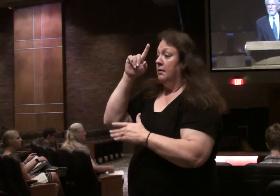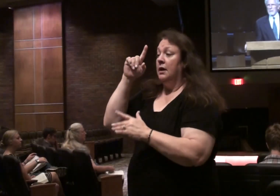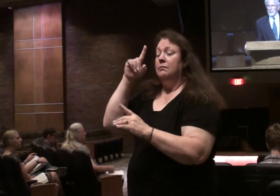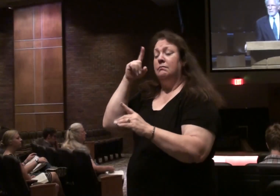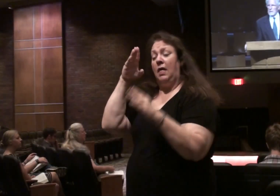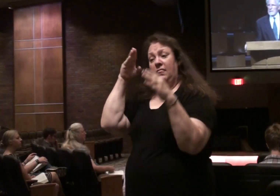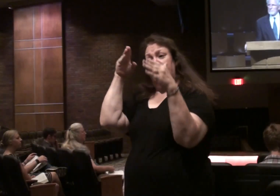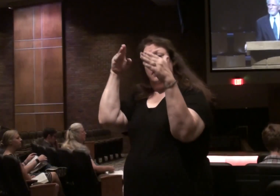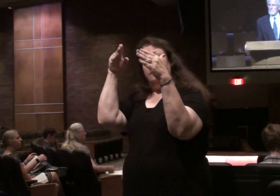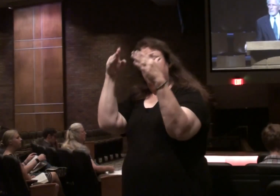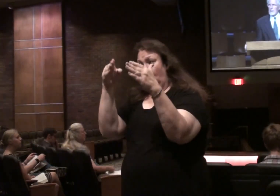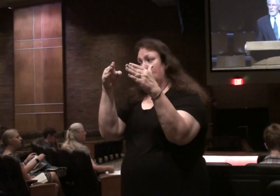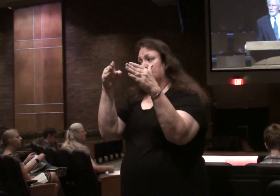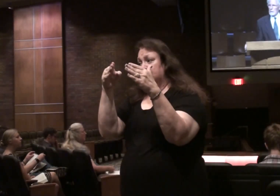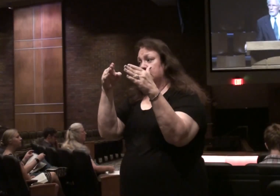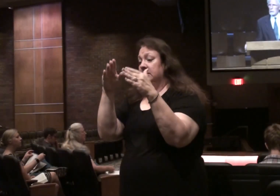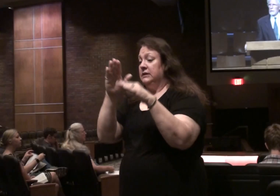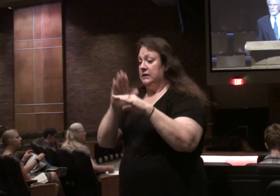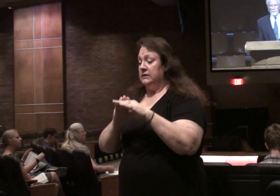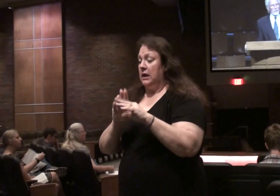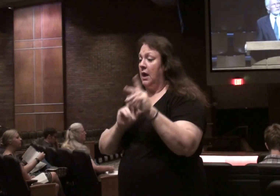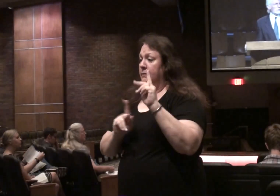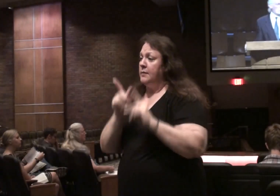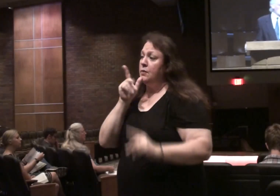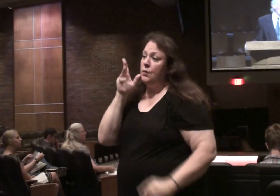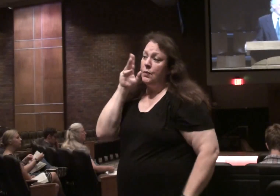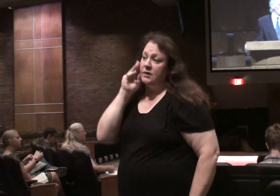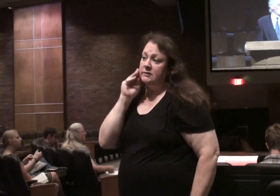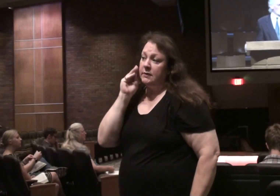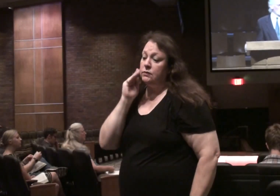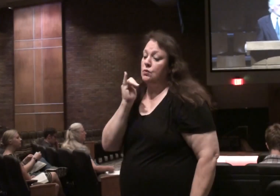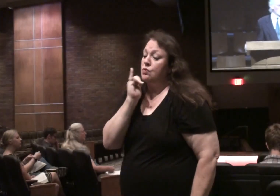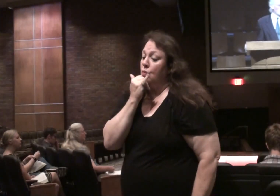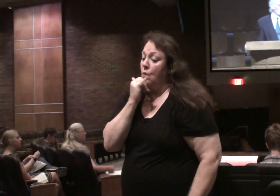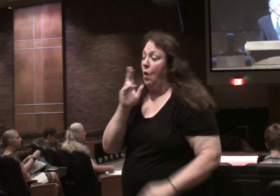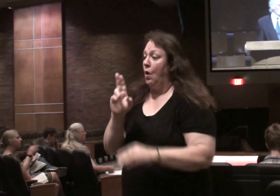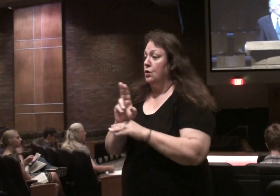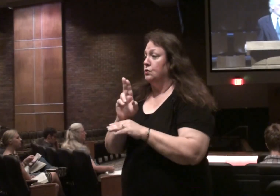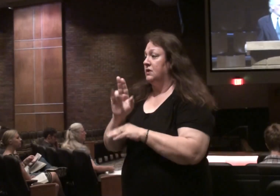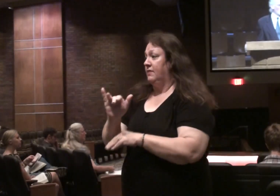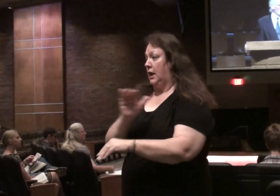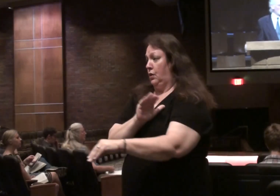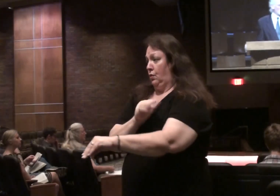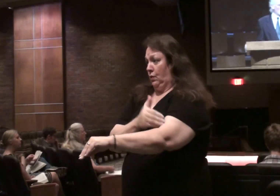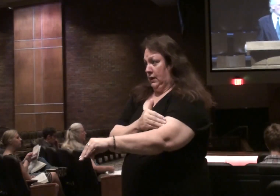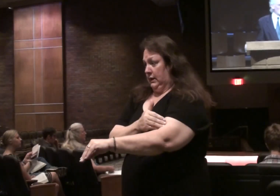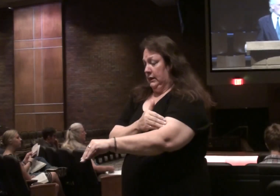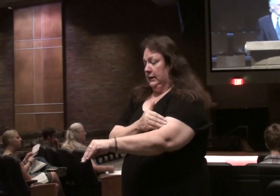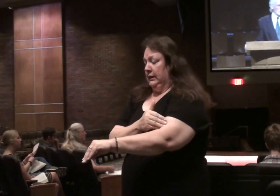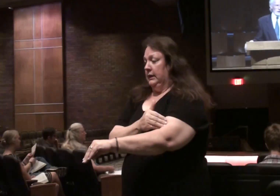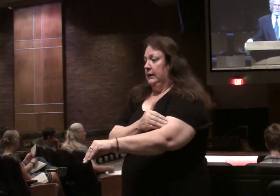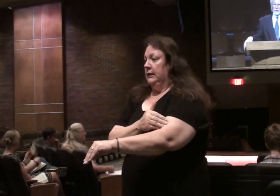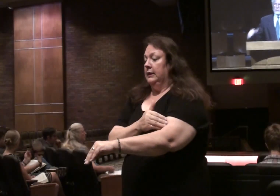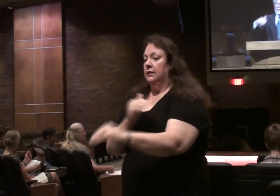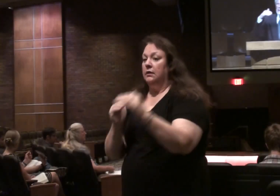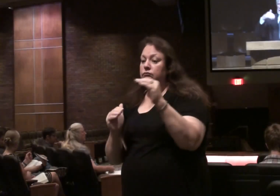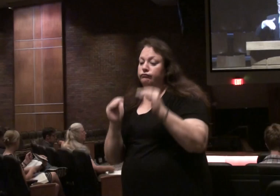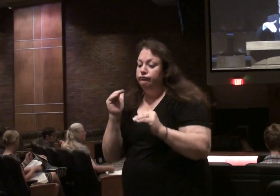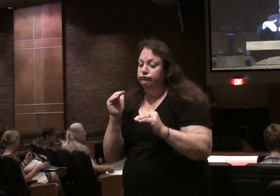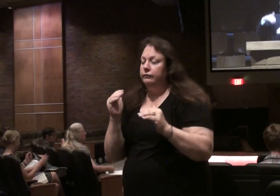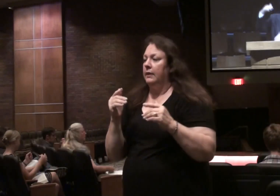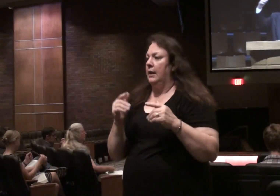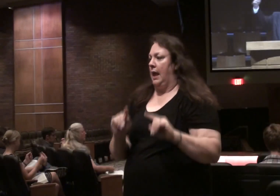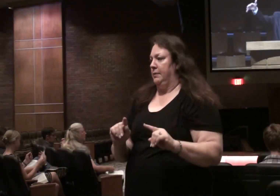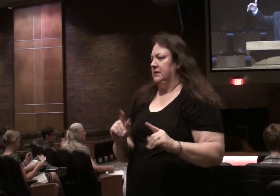focuses primarily on those who experience the misuse of authority. We have to deal with the injustice, and